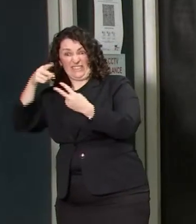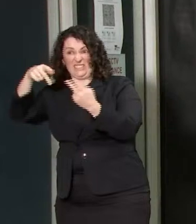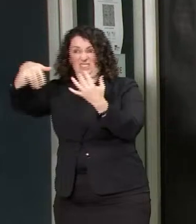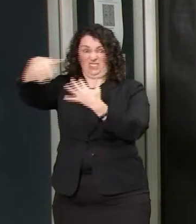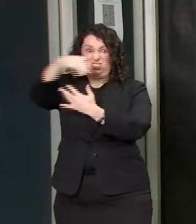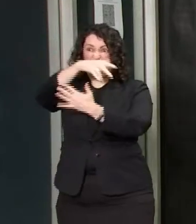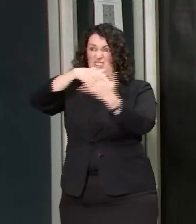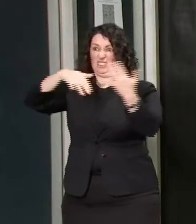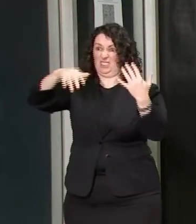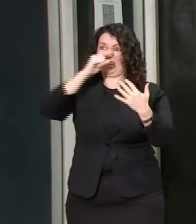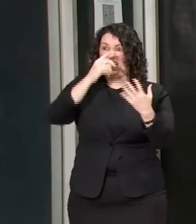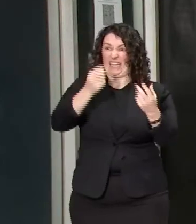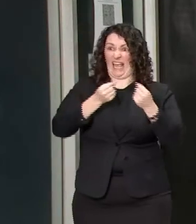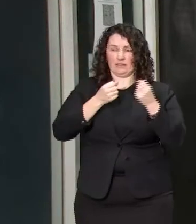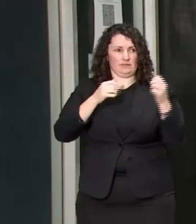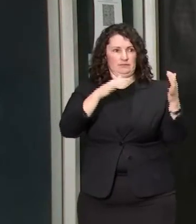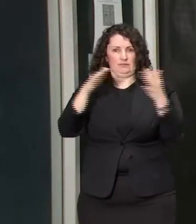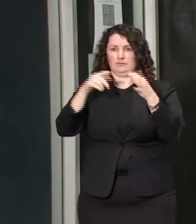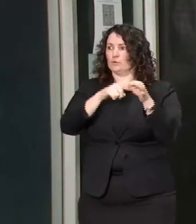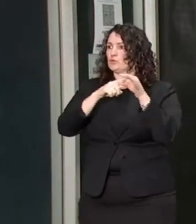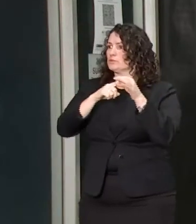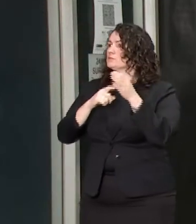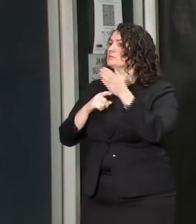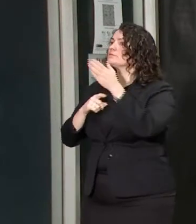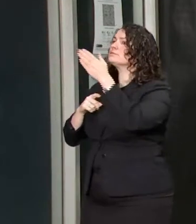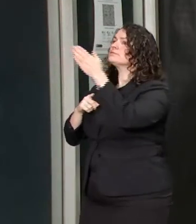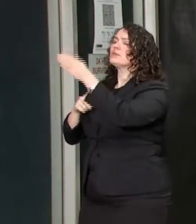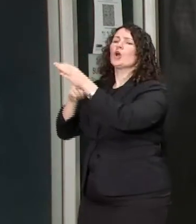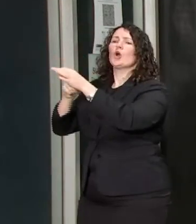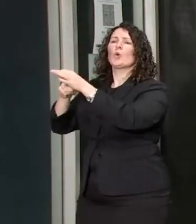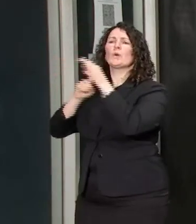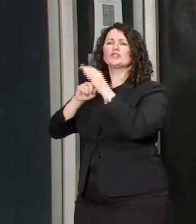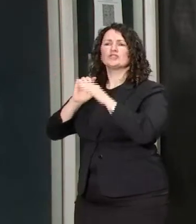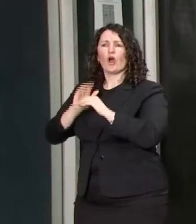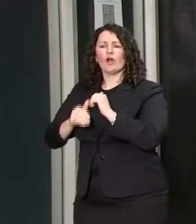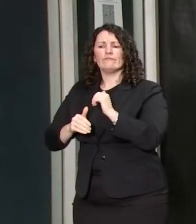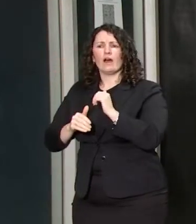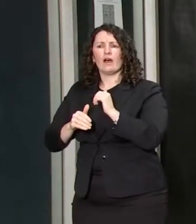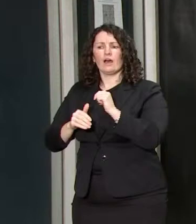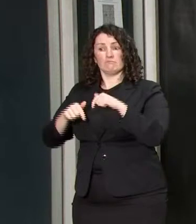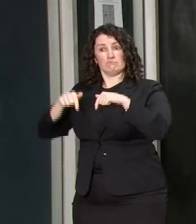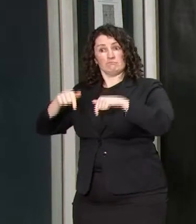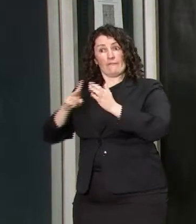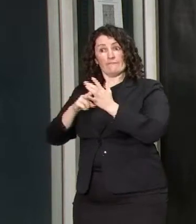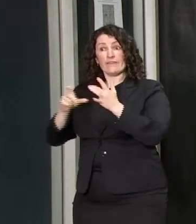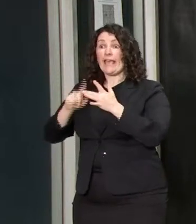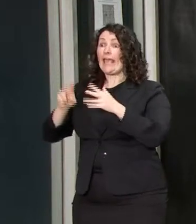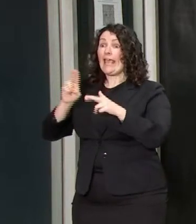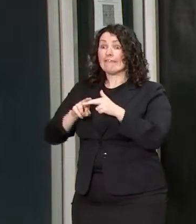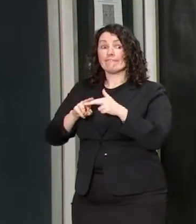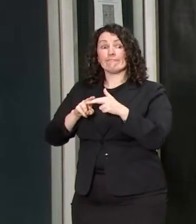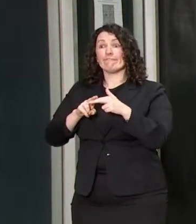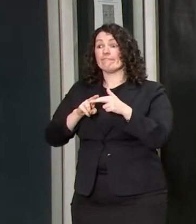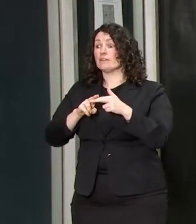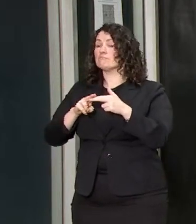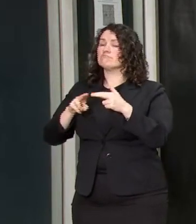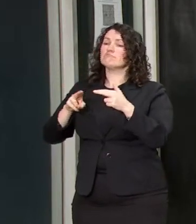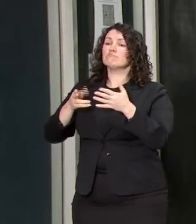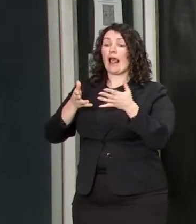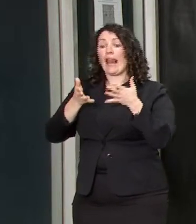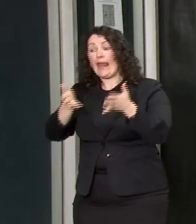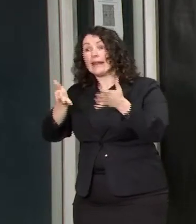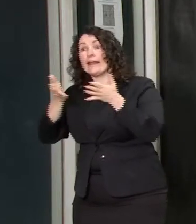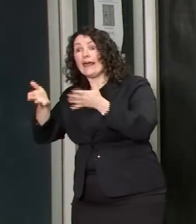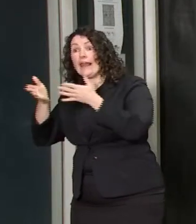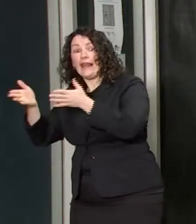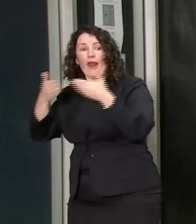saying today's a zero? No, I'm not nervous about opening up. We've always said we'll do the minimum restrictions that are